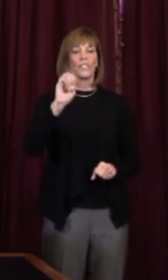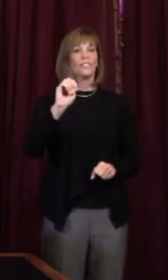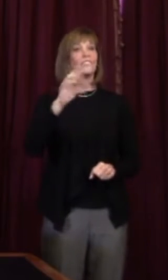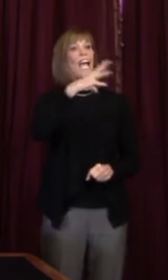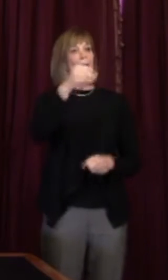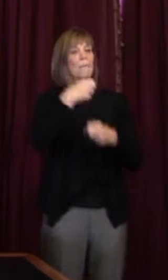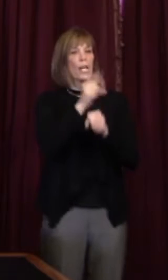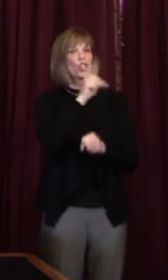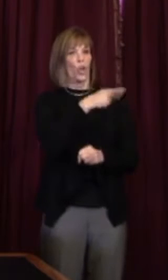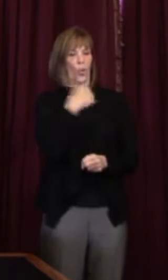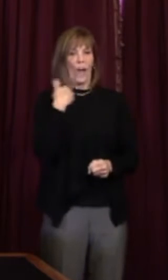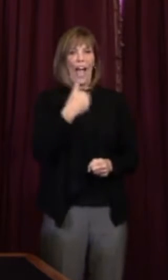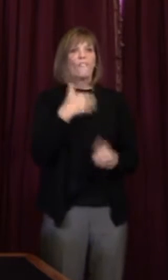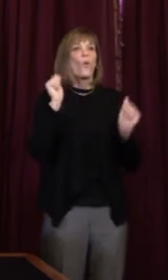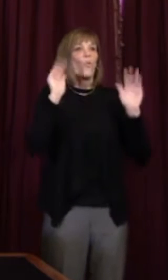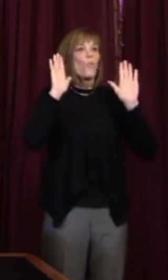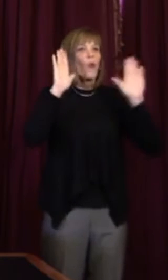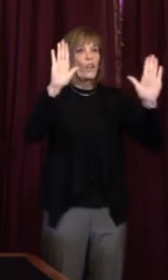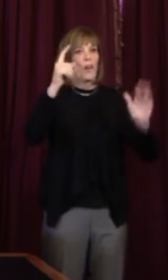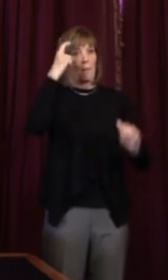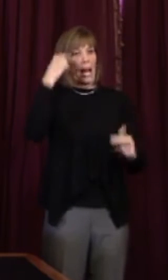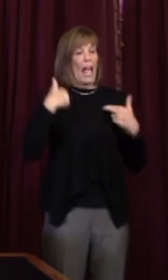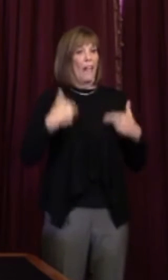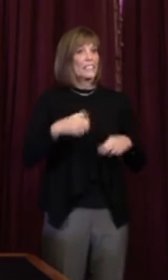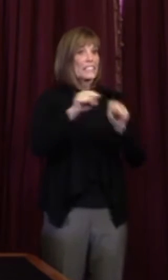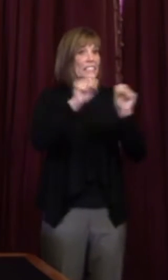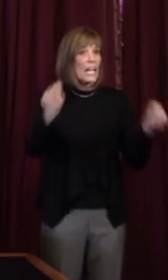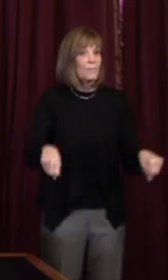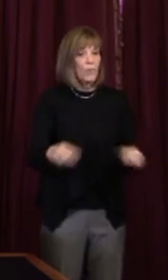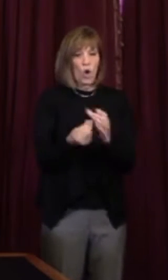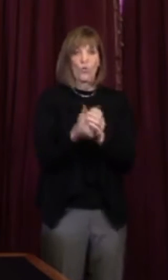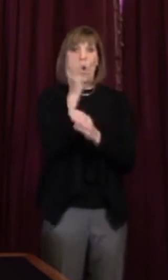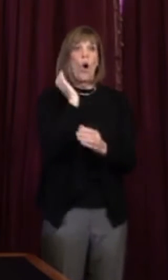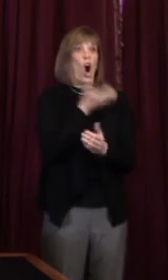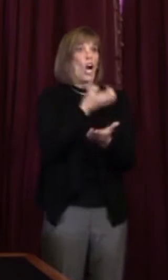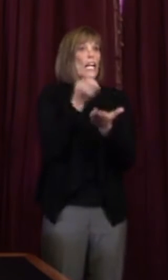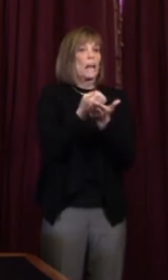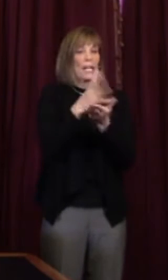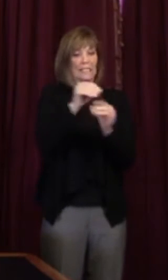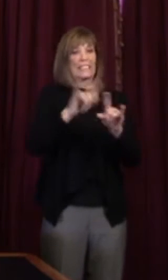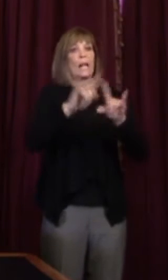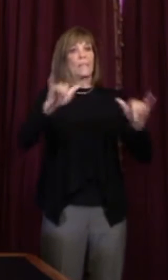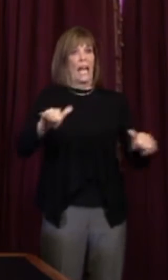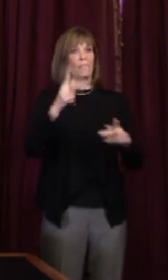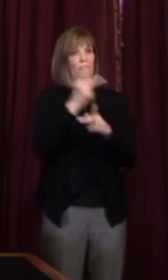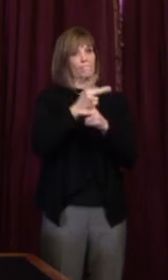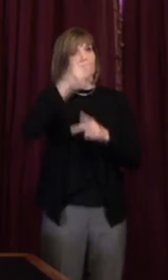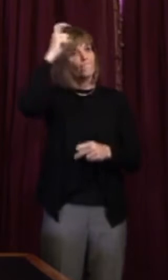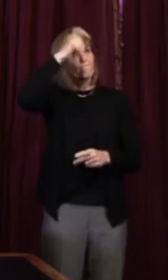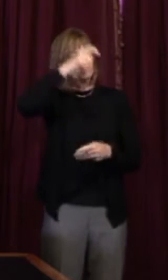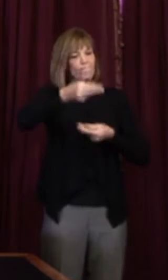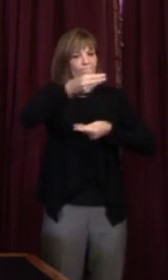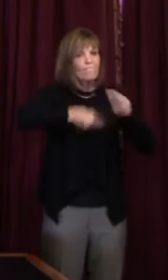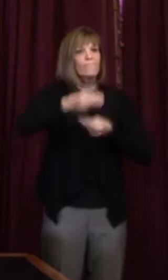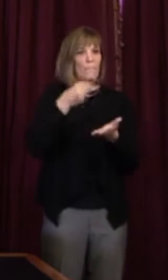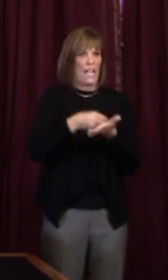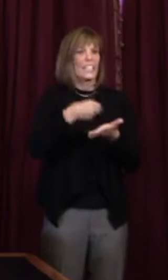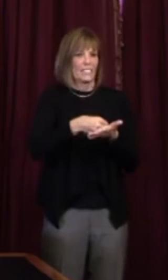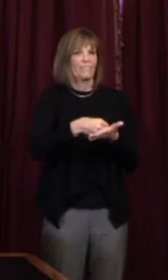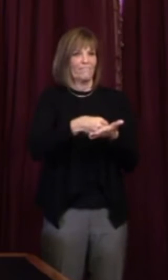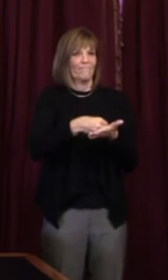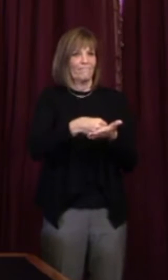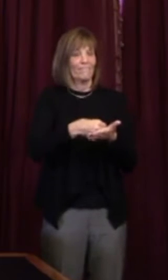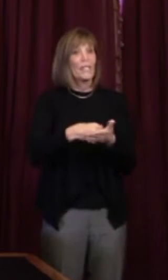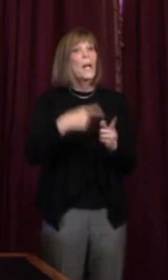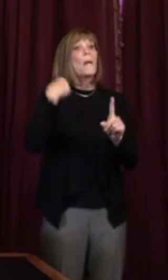that we have an outstanding mental health system, grow our economy while maintaining fiscal responsibility. In addition,